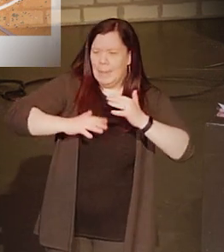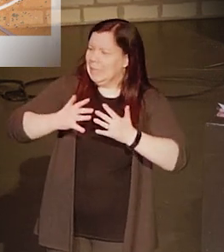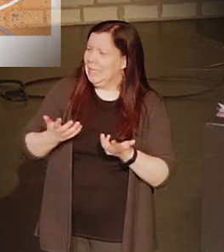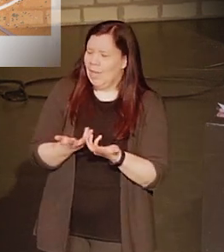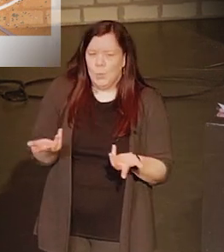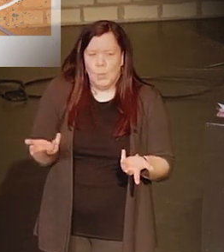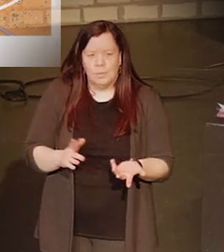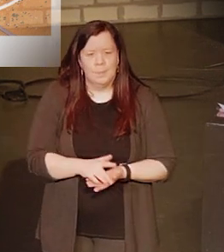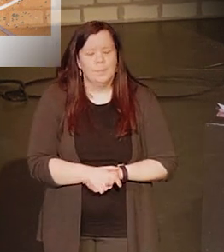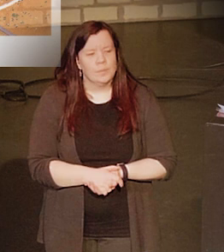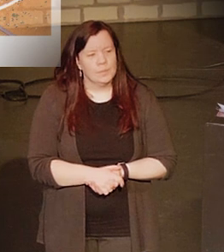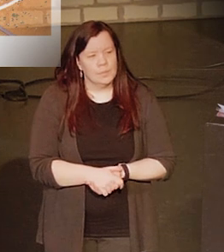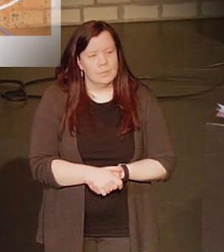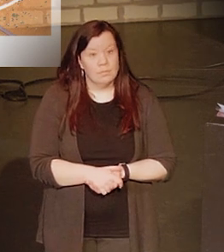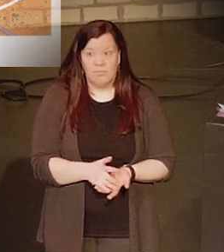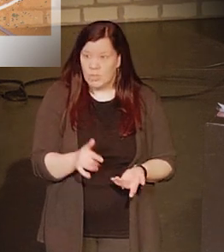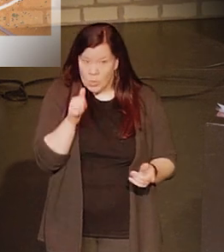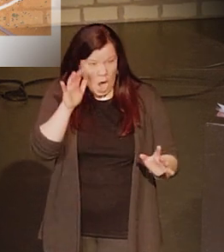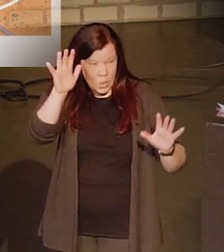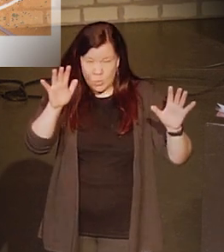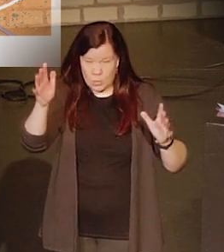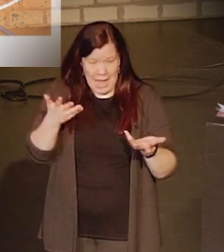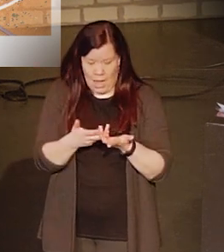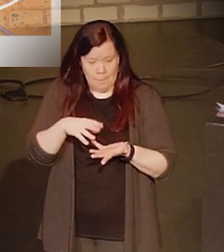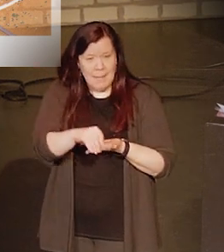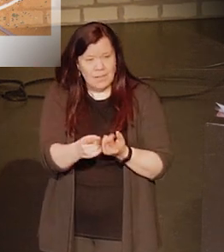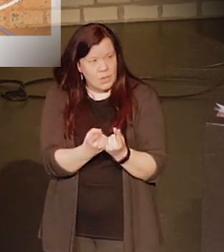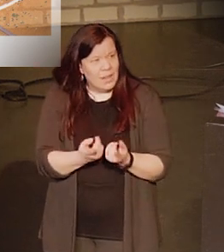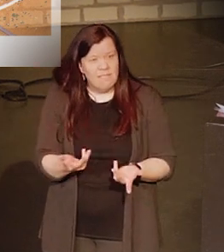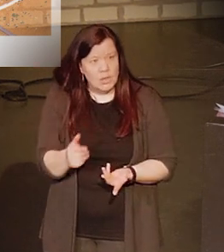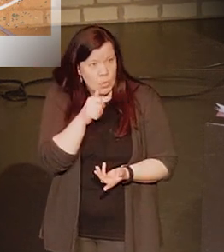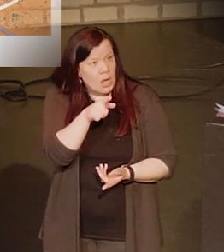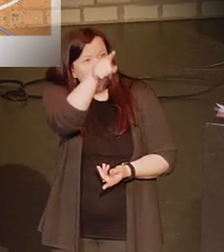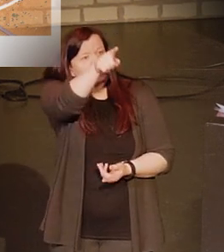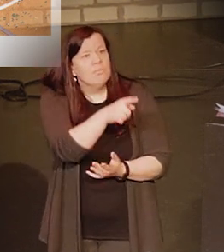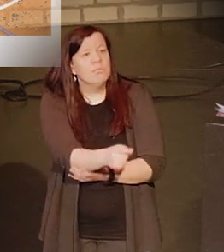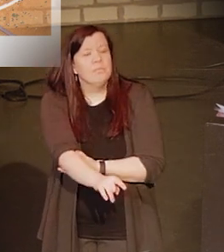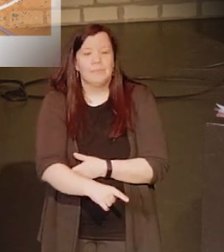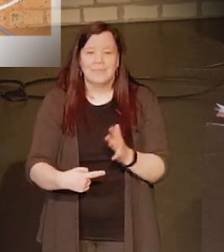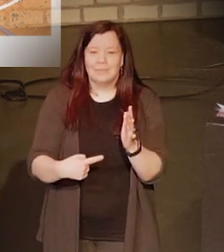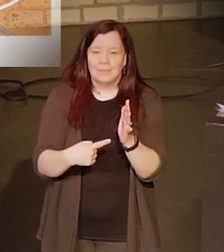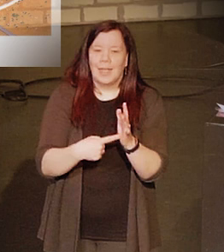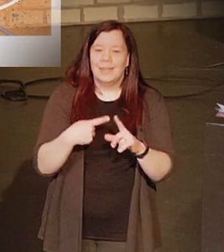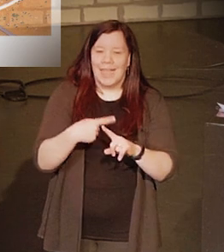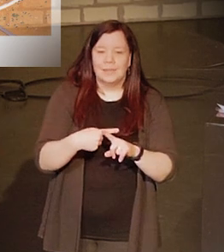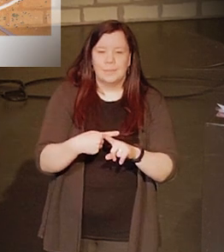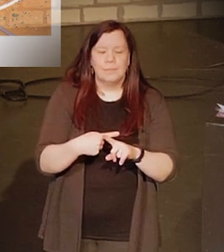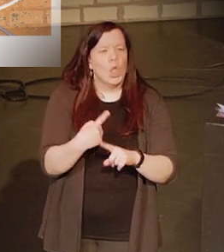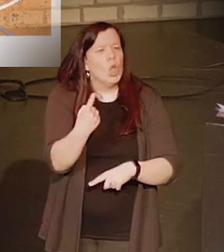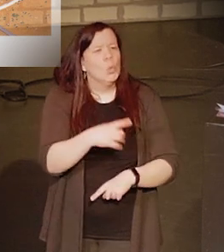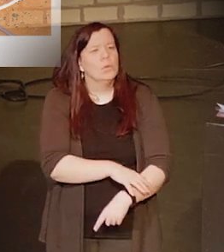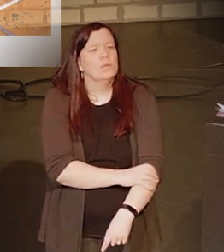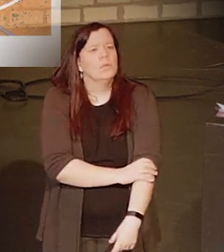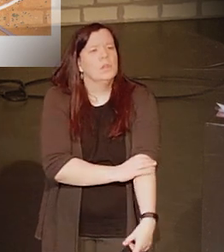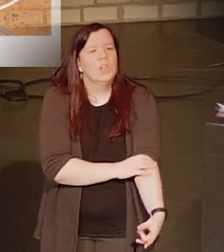city? What? Hands up, any ideas? The back there? Taxes? Taxes on who?